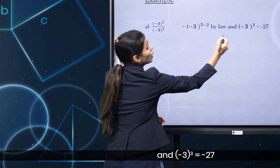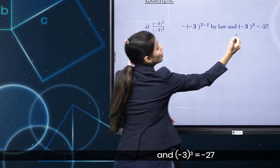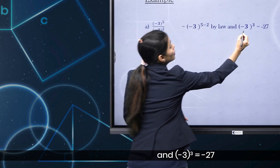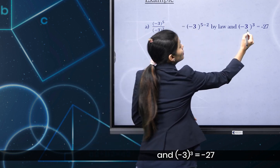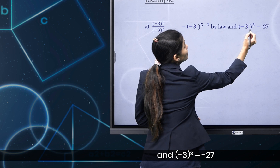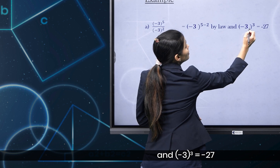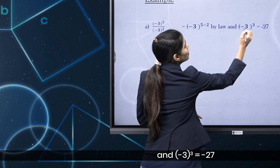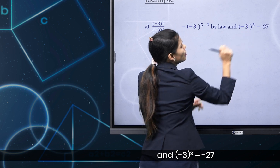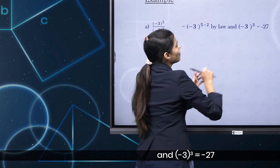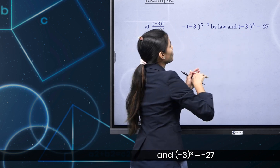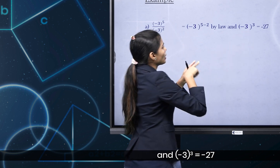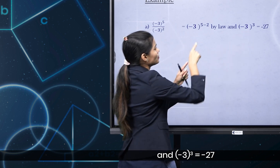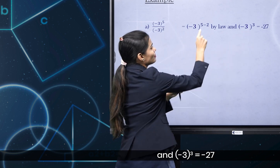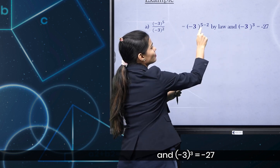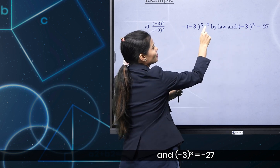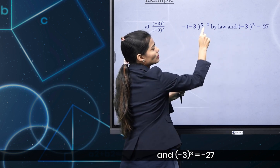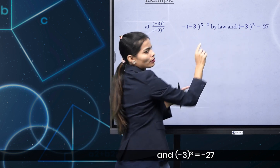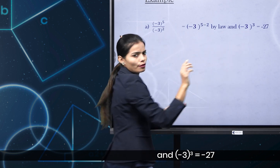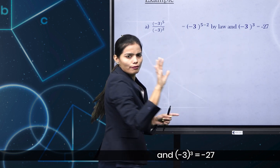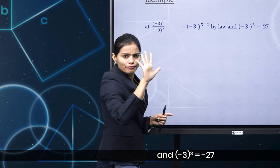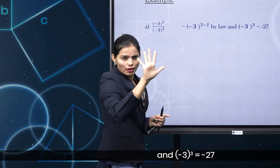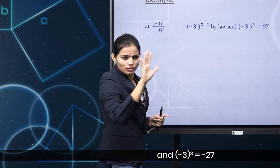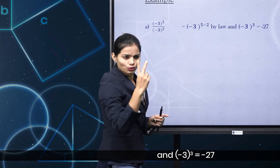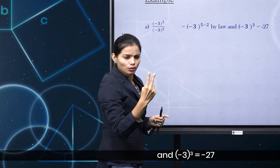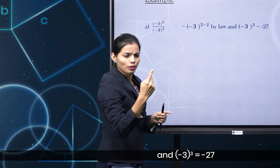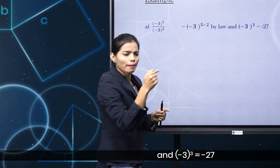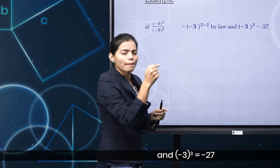And minus 3 to the power 3 is equal to minus 27.